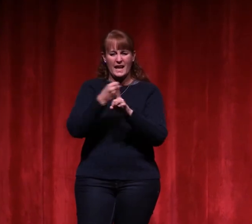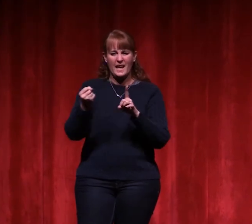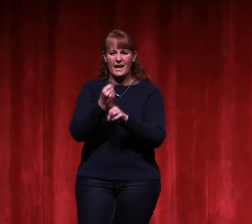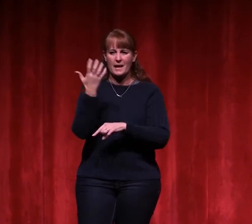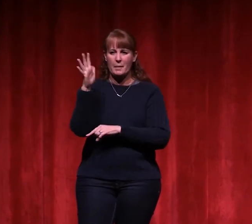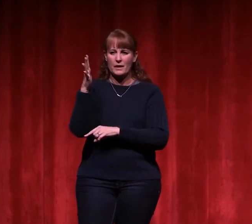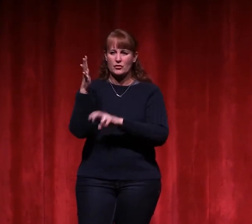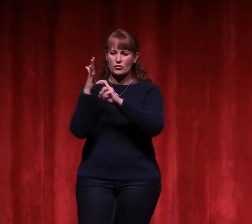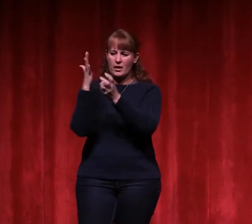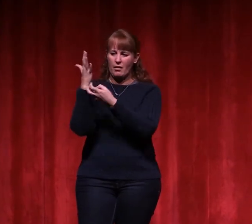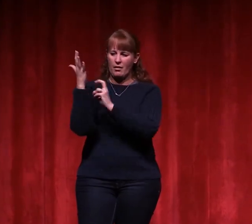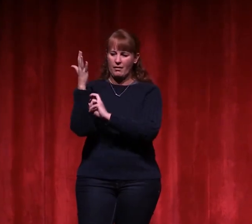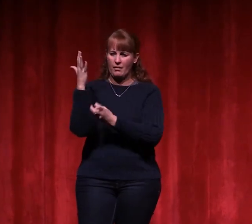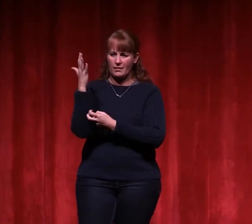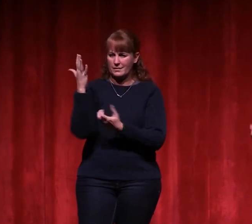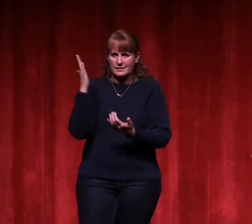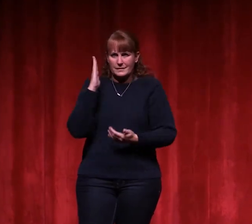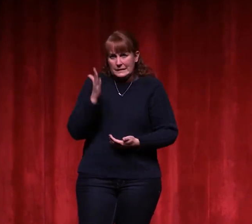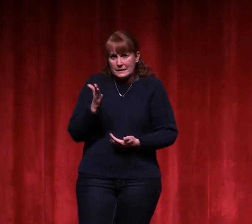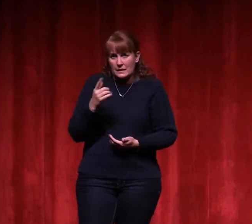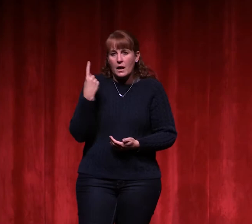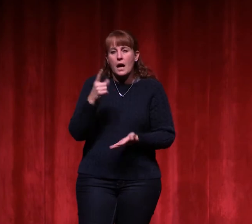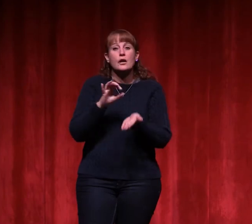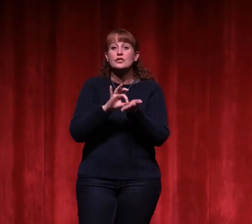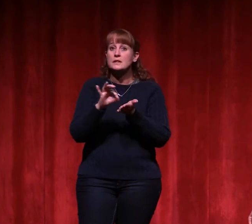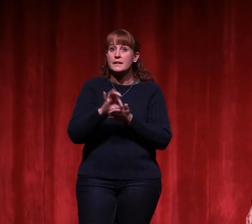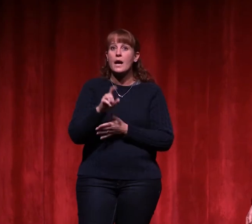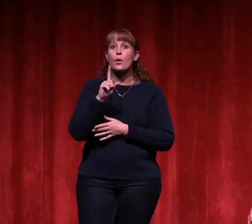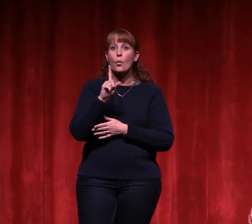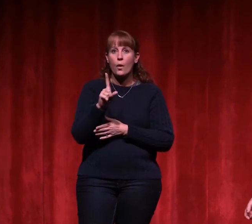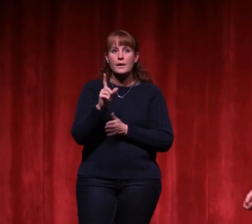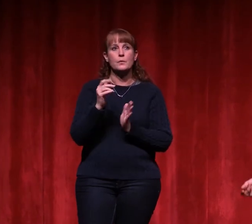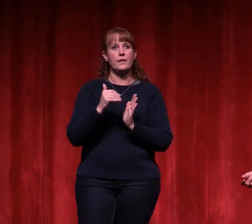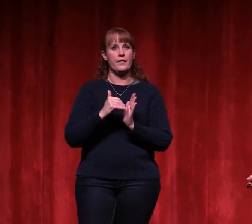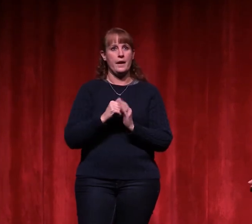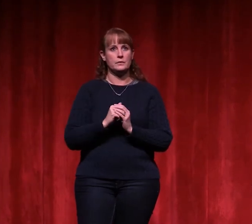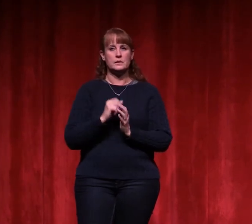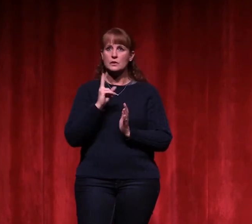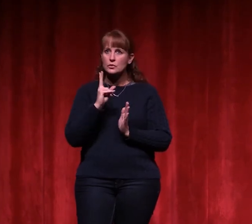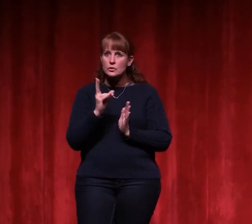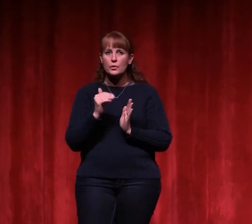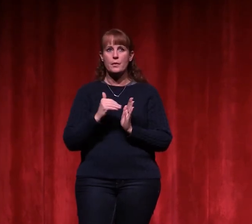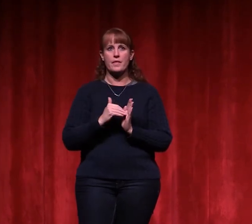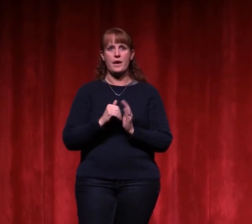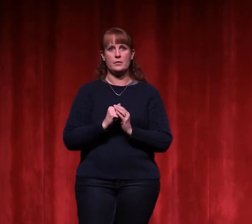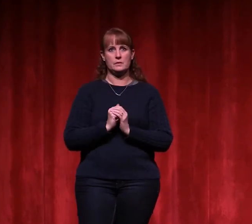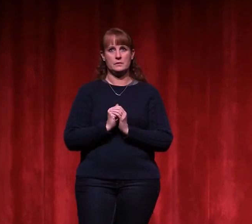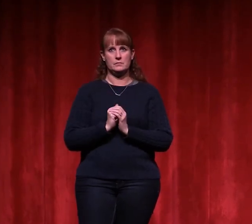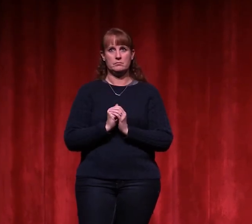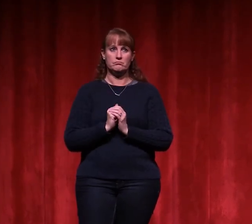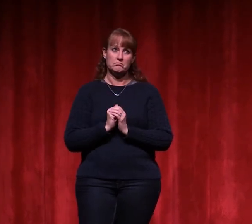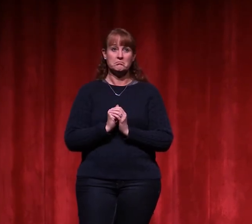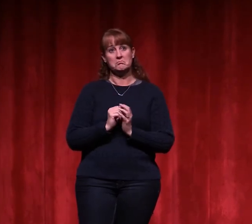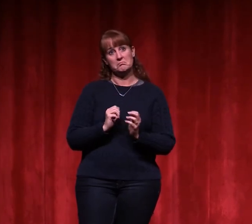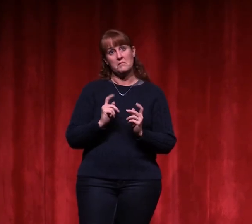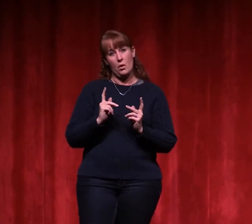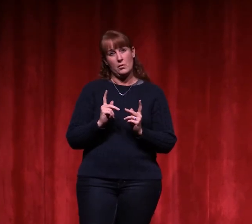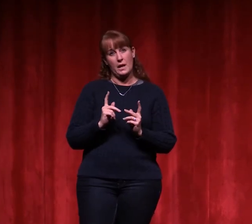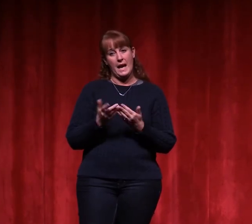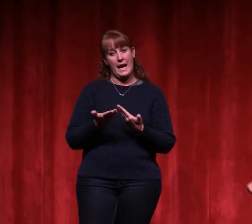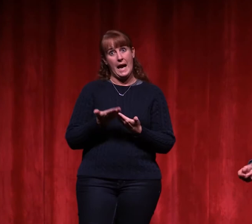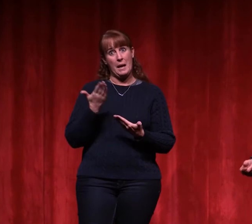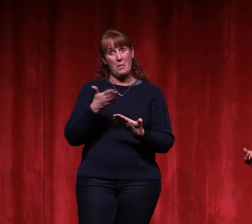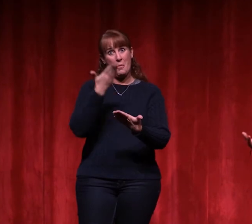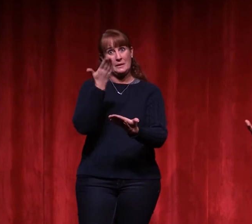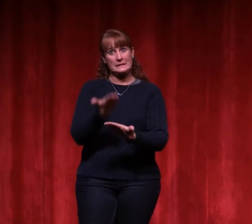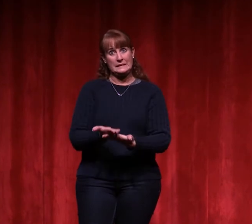So I'll just count. 1,000, 2,000. Okay, I'm almost